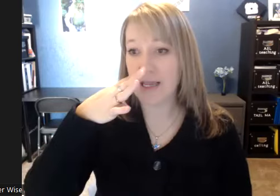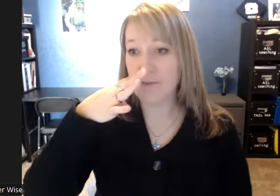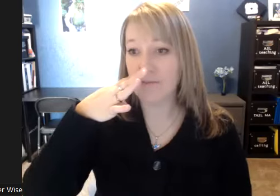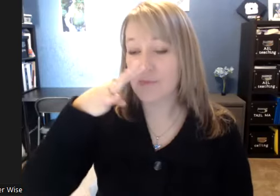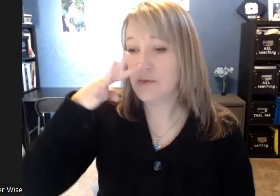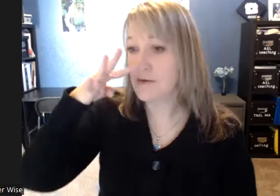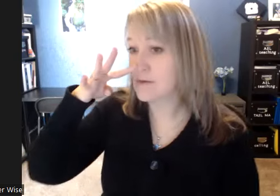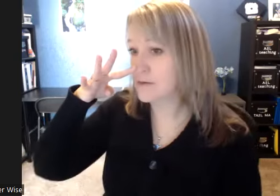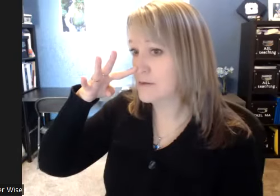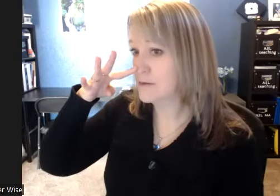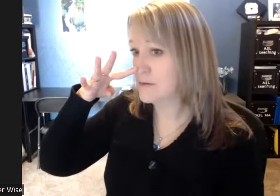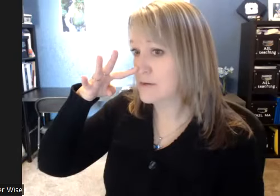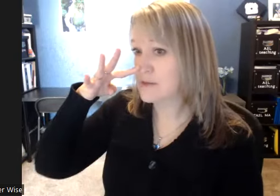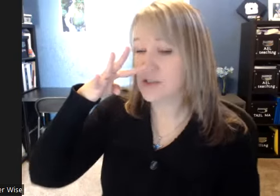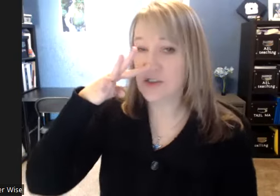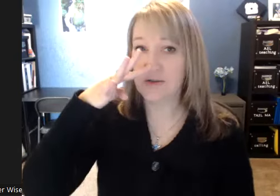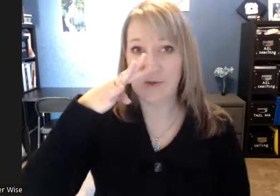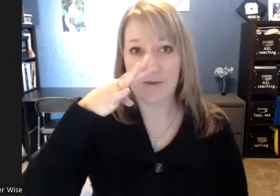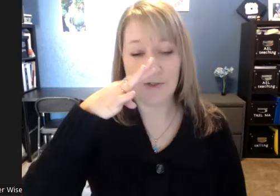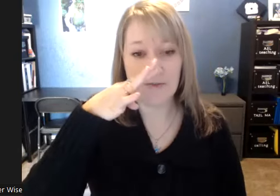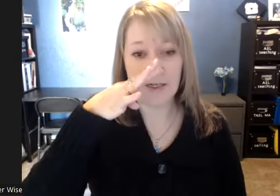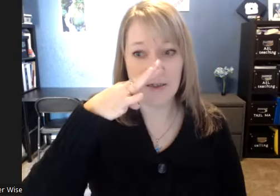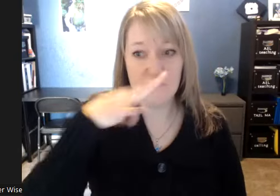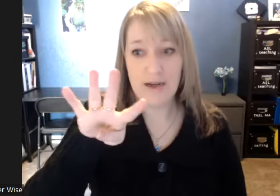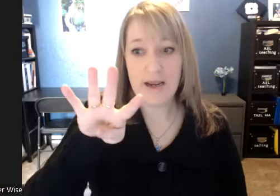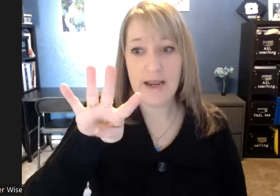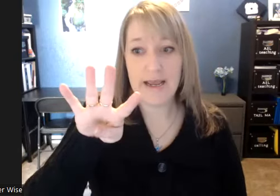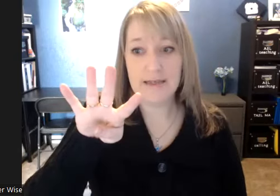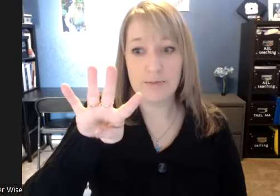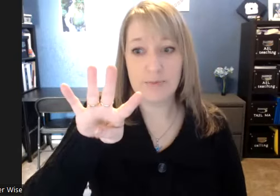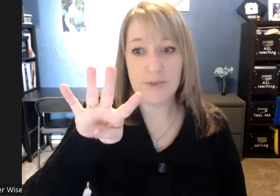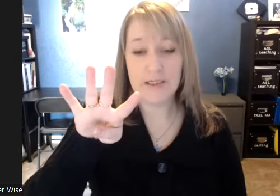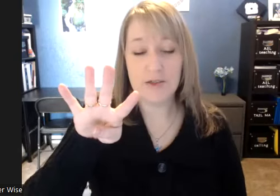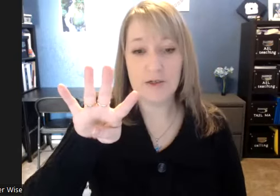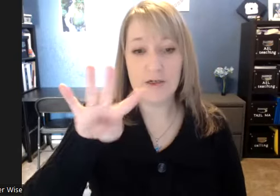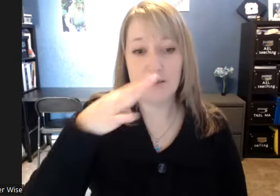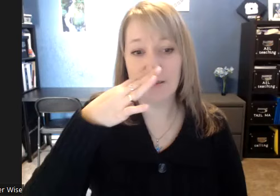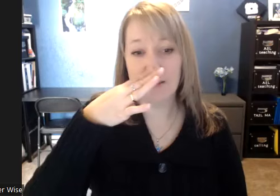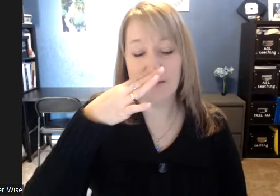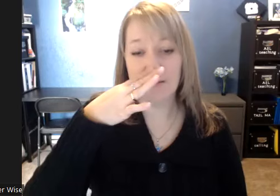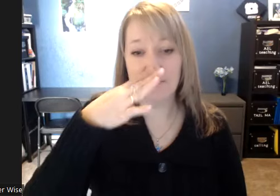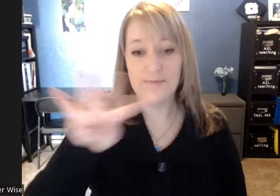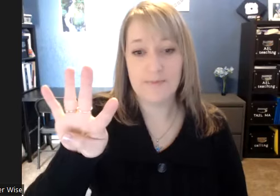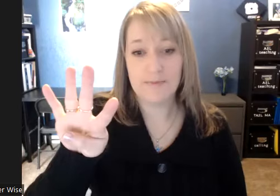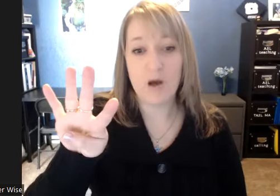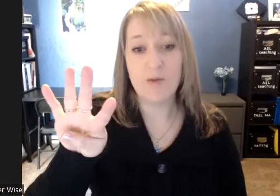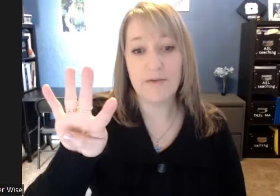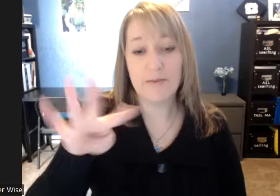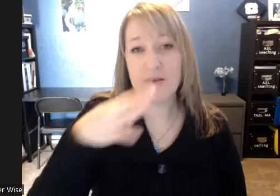shape. Touch your nose with your first finger and bring your palm away from you.